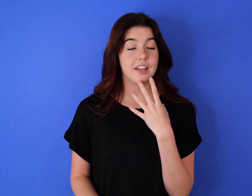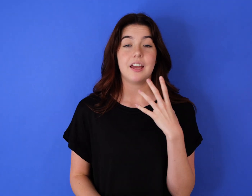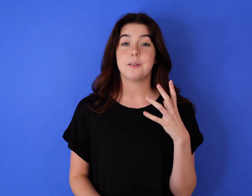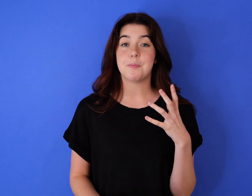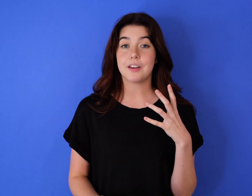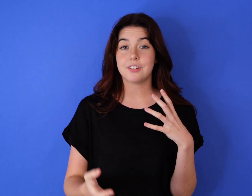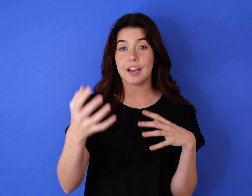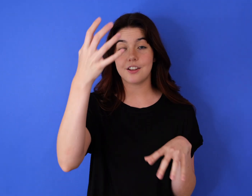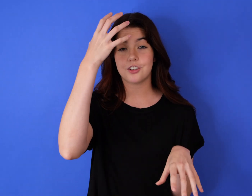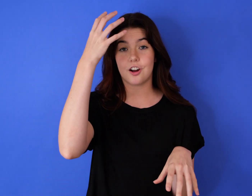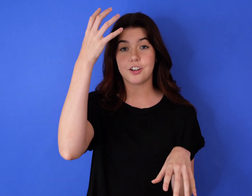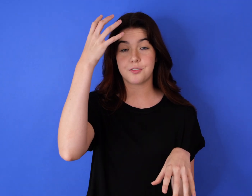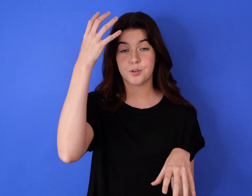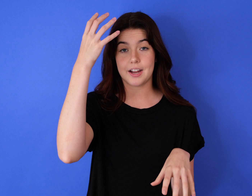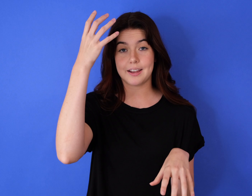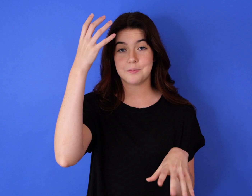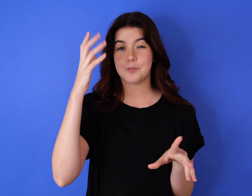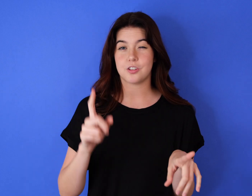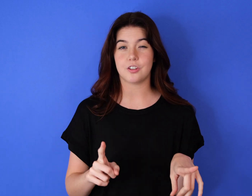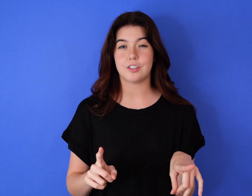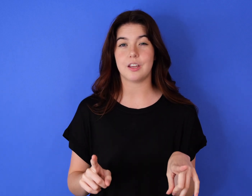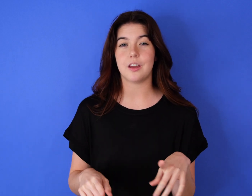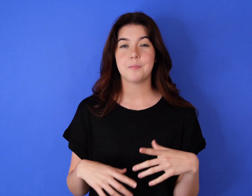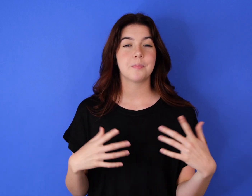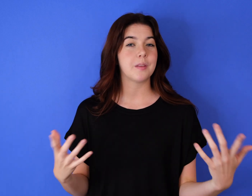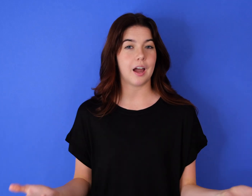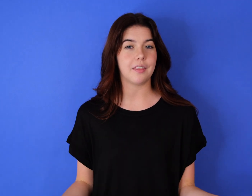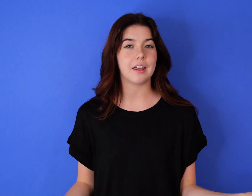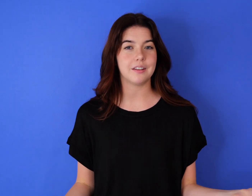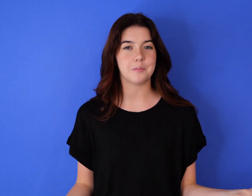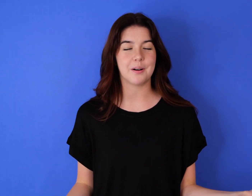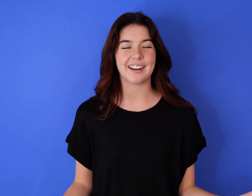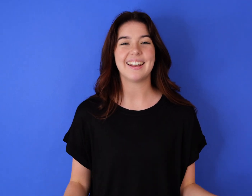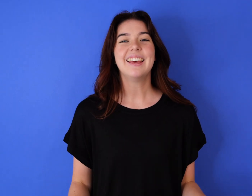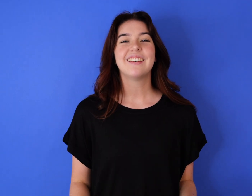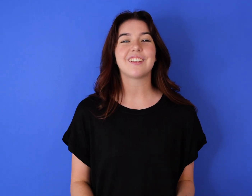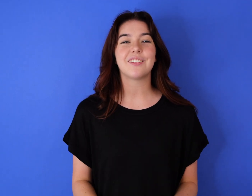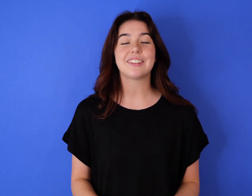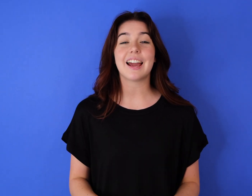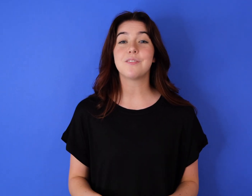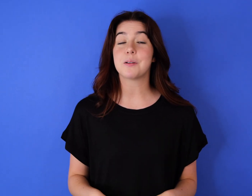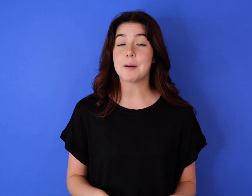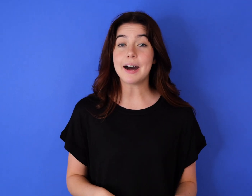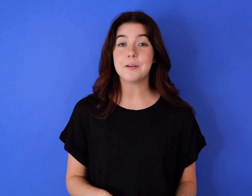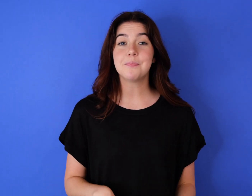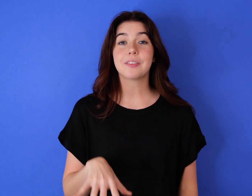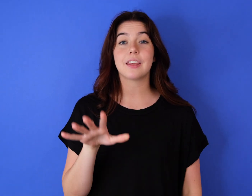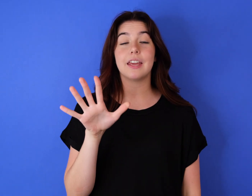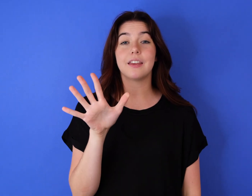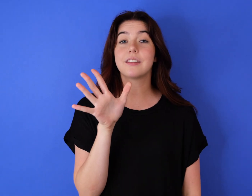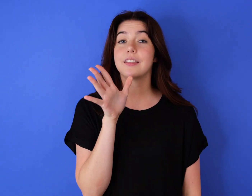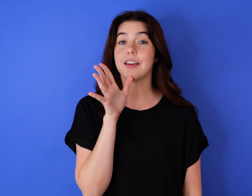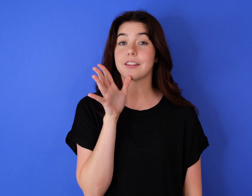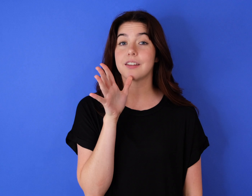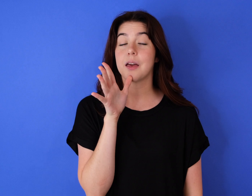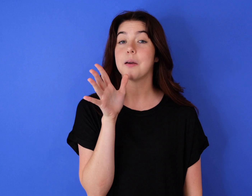and male signs are on your forehead. So you'll see how that is important. So the sign for mom is this,